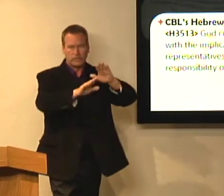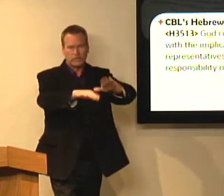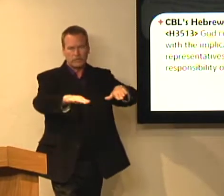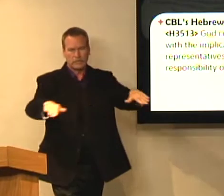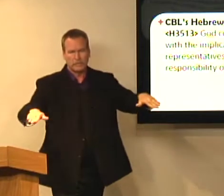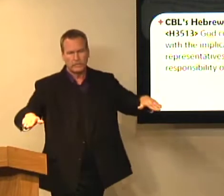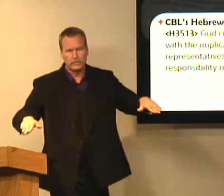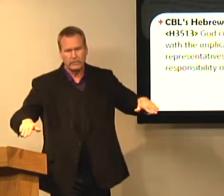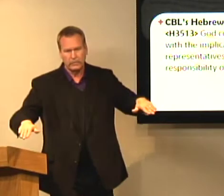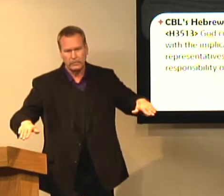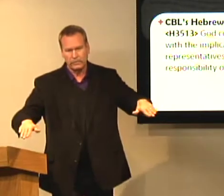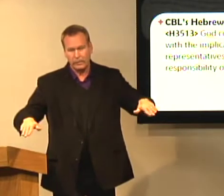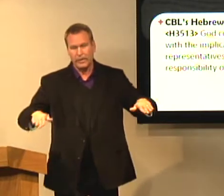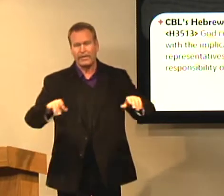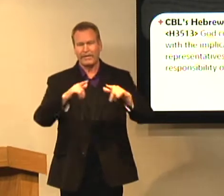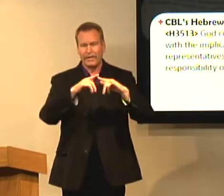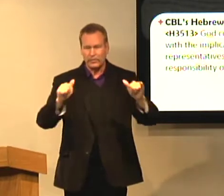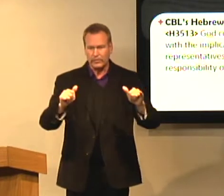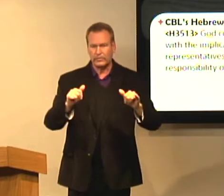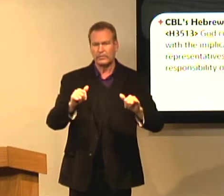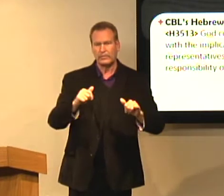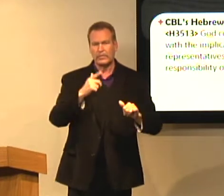who set up parents to have the authority over their children.